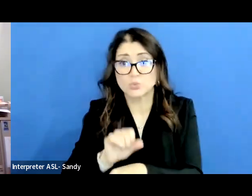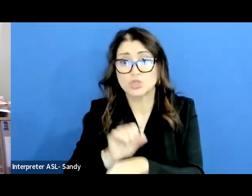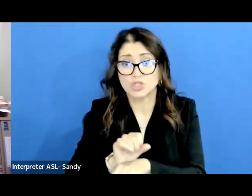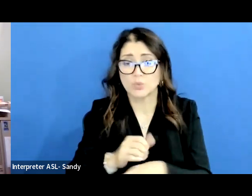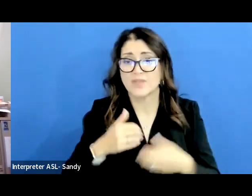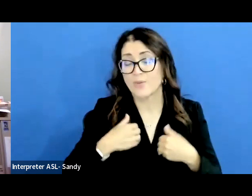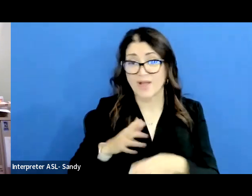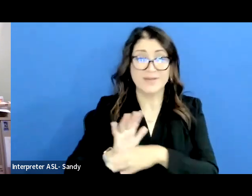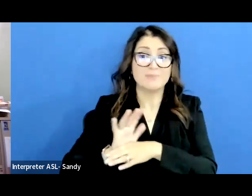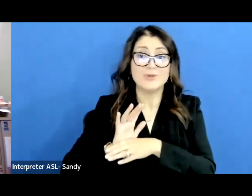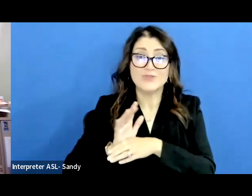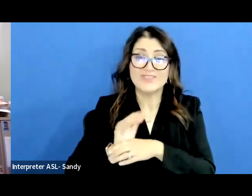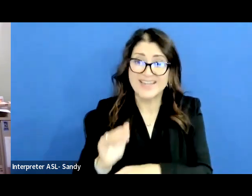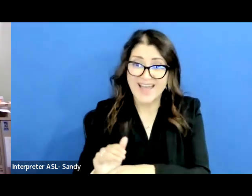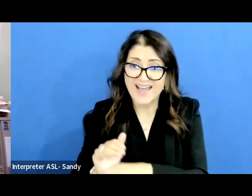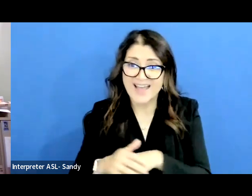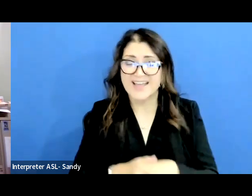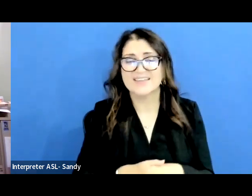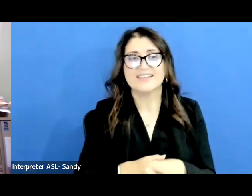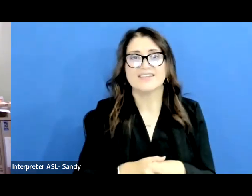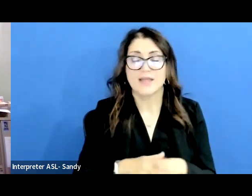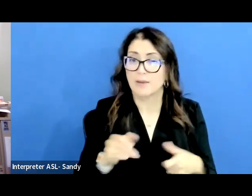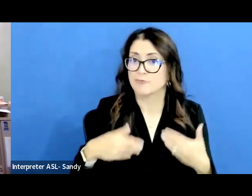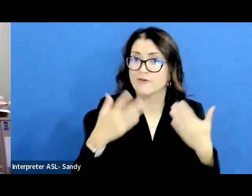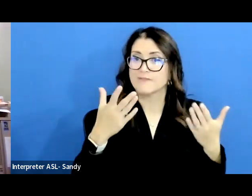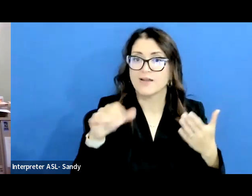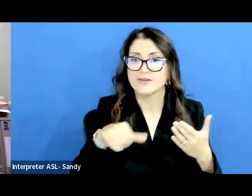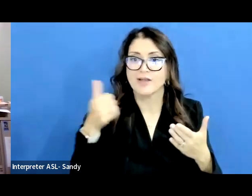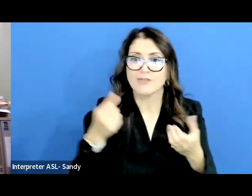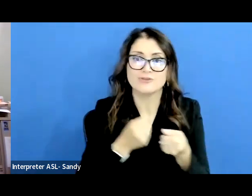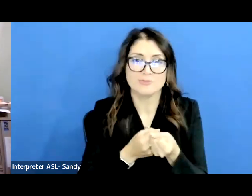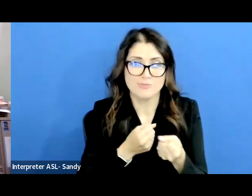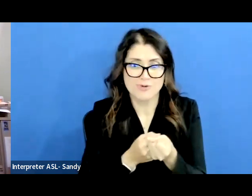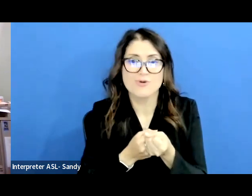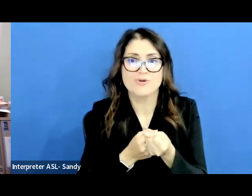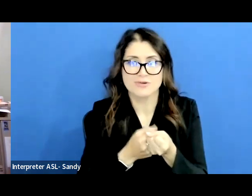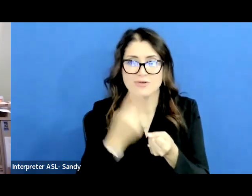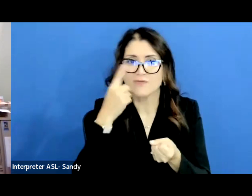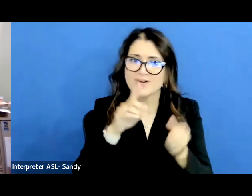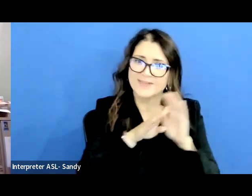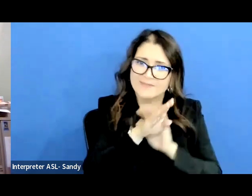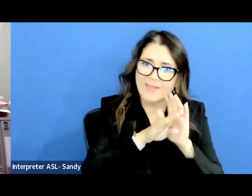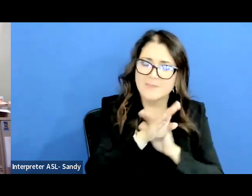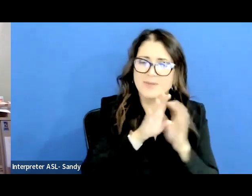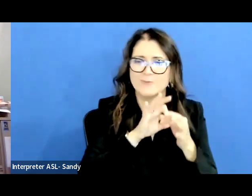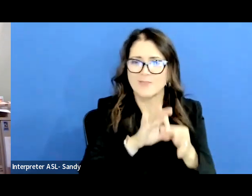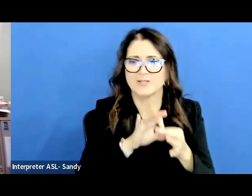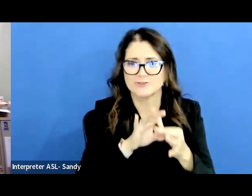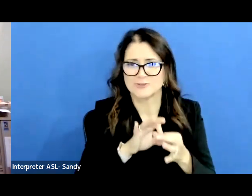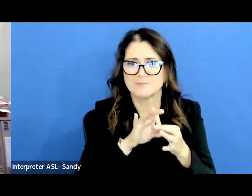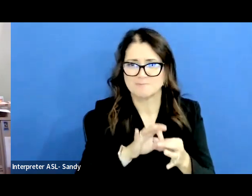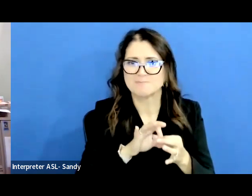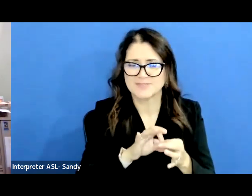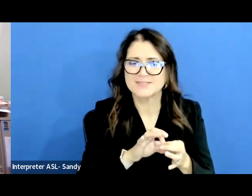movie nights and providing other kinds of support to develop relationships in